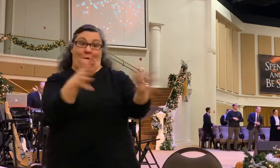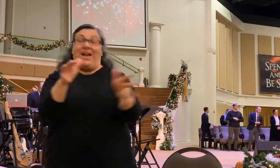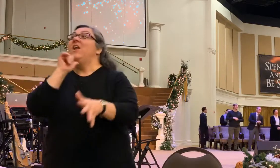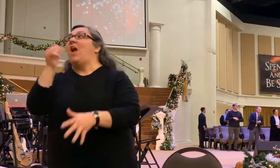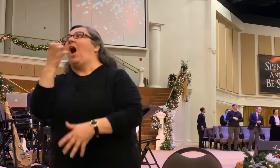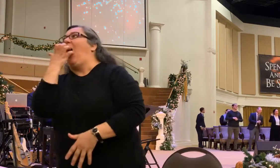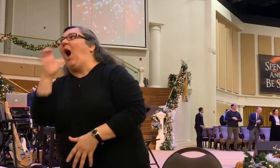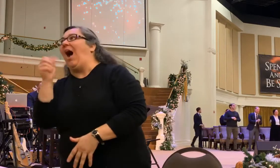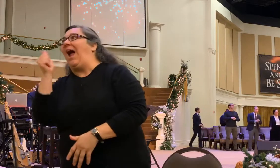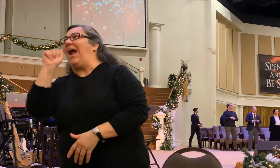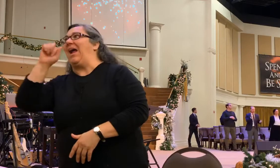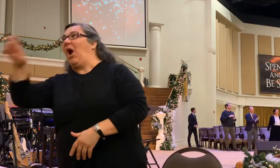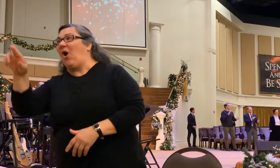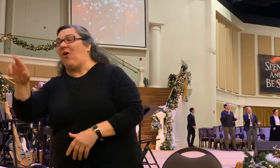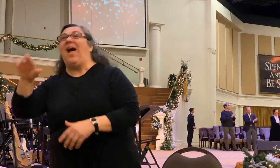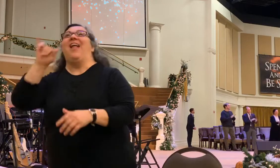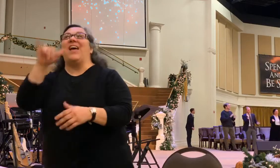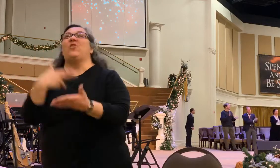air, it's the Holy Ghost.